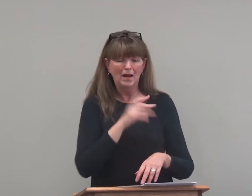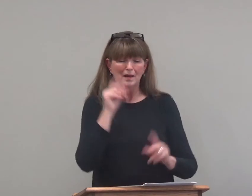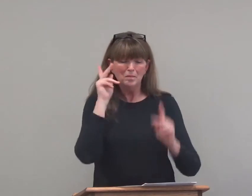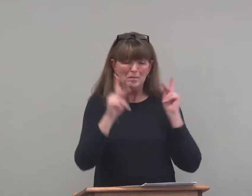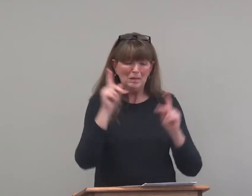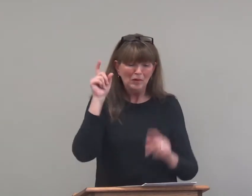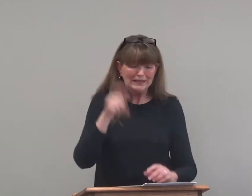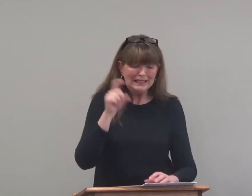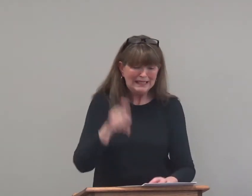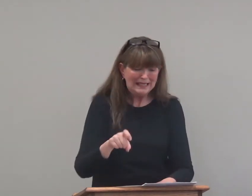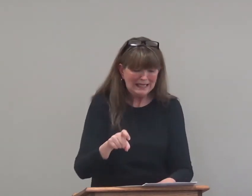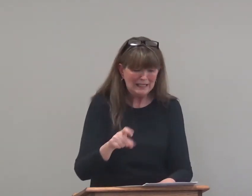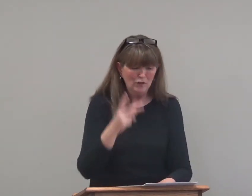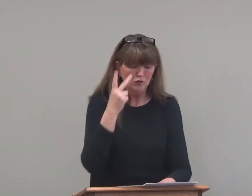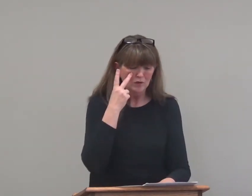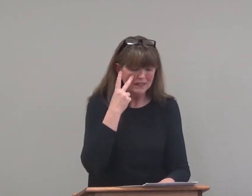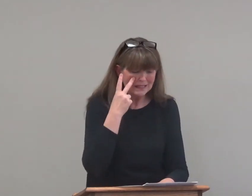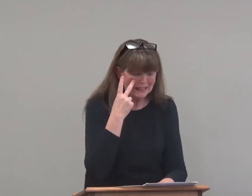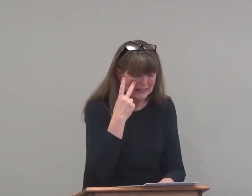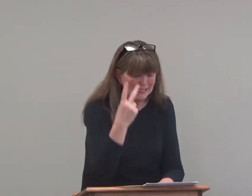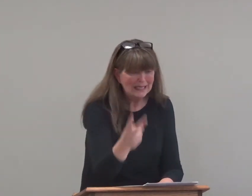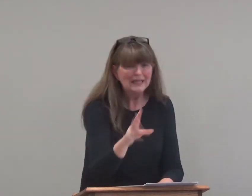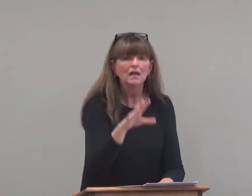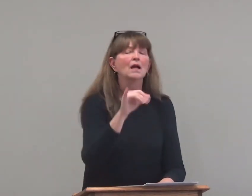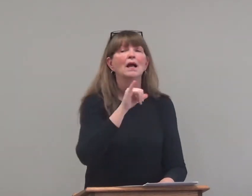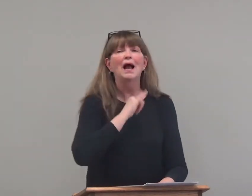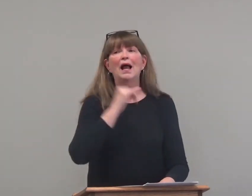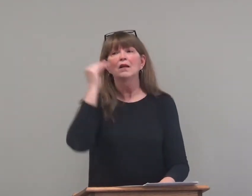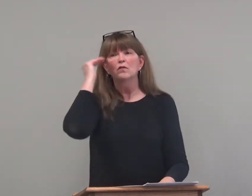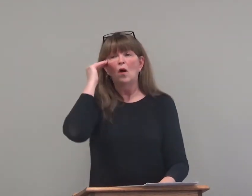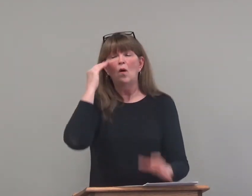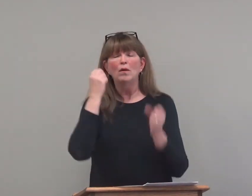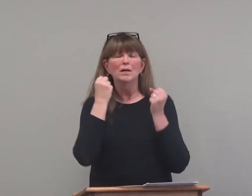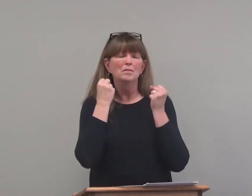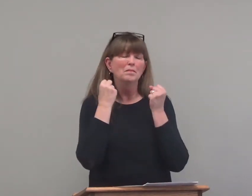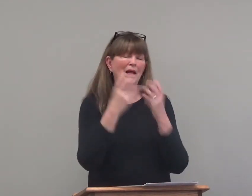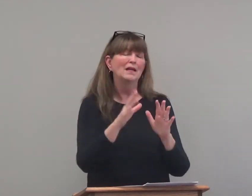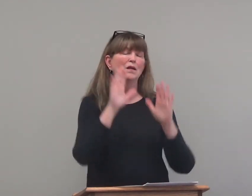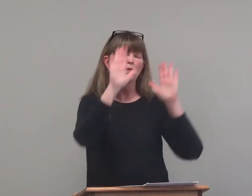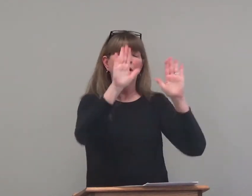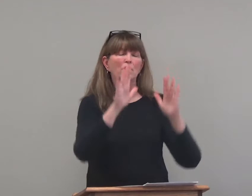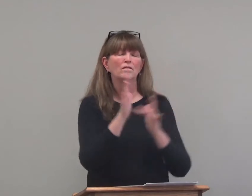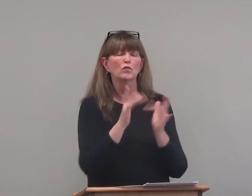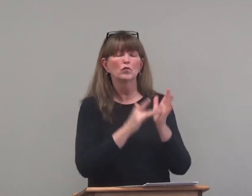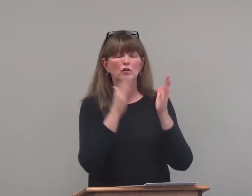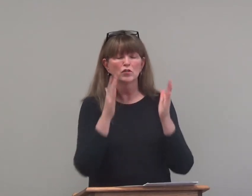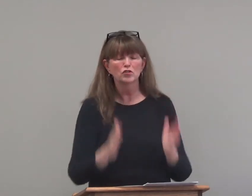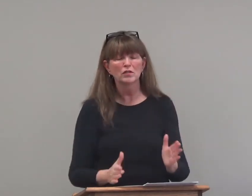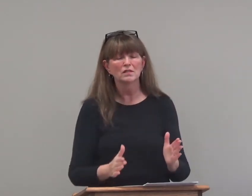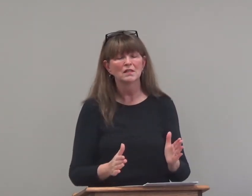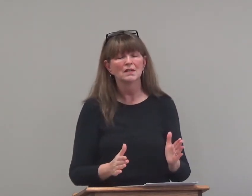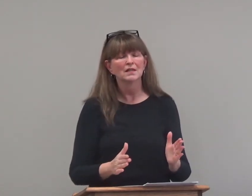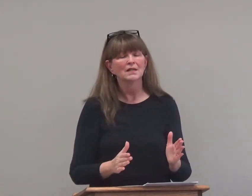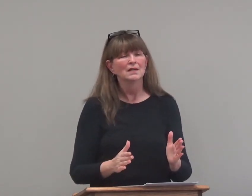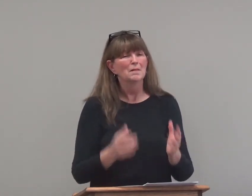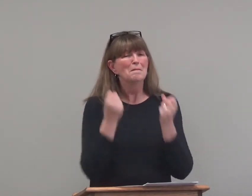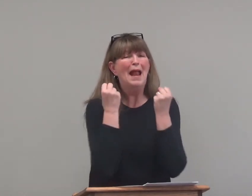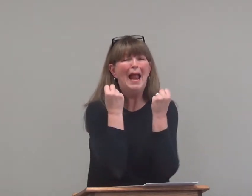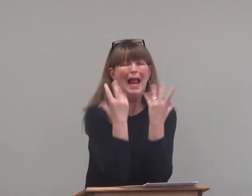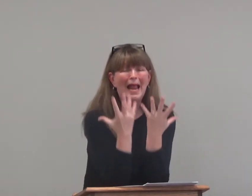And we want it to be bright all the time because people need to see. I know there are so many wonderful Christians,